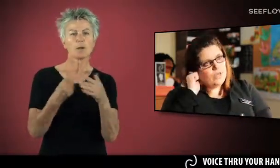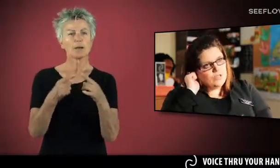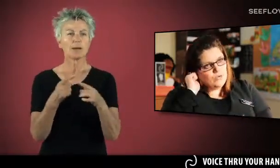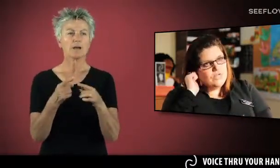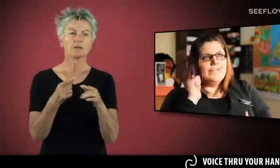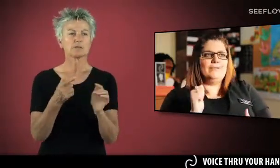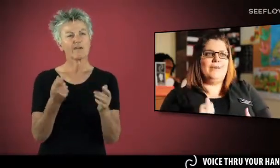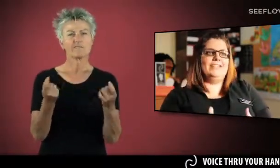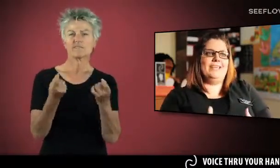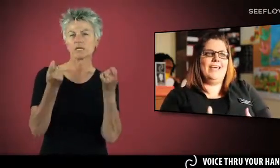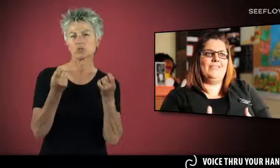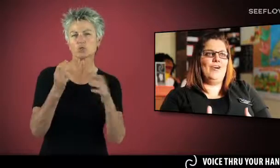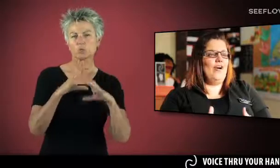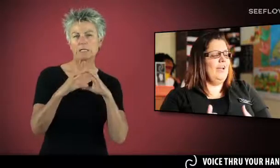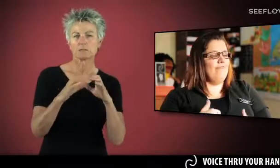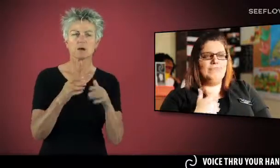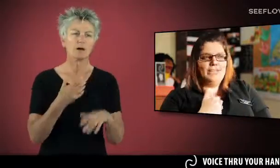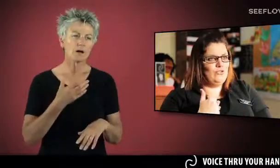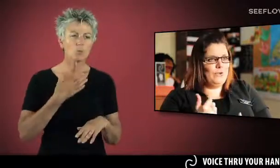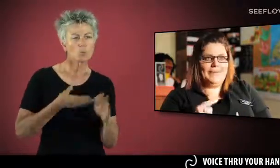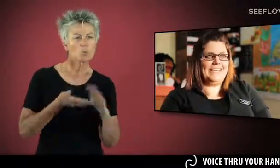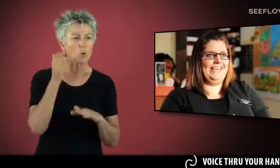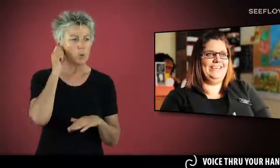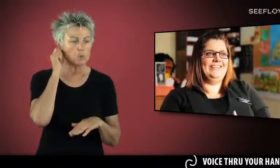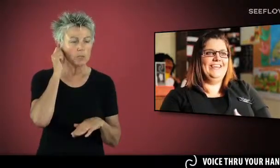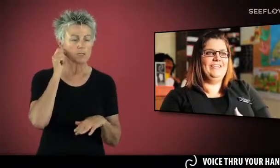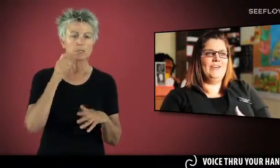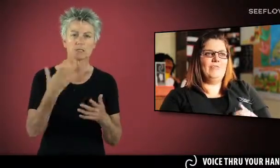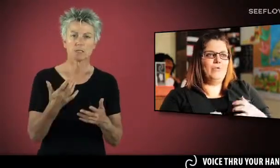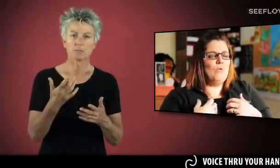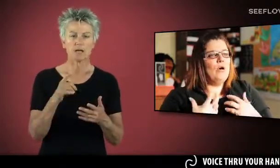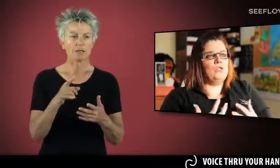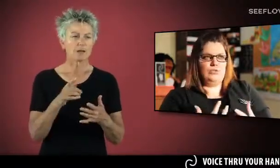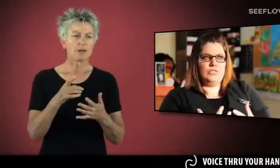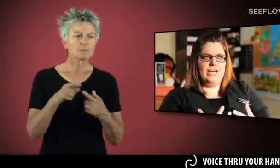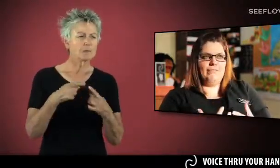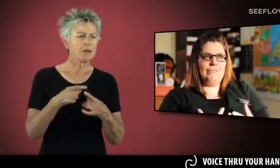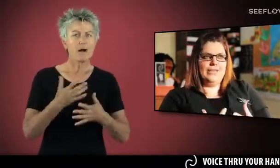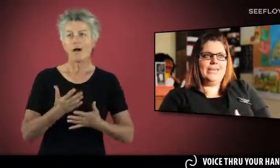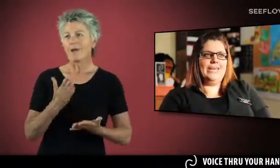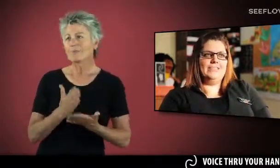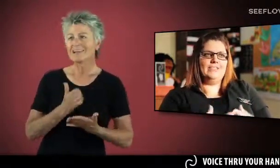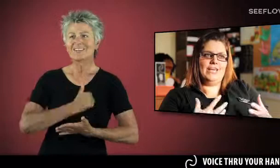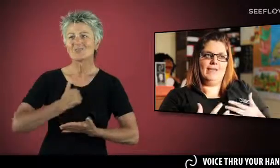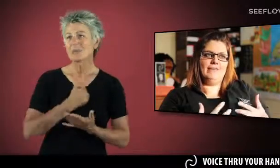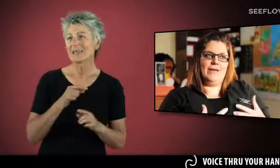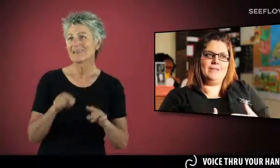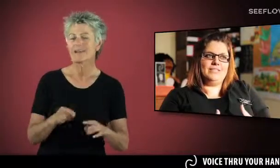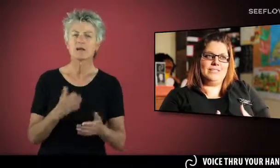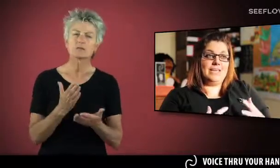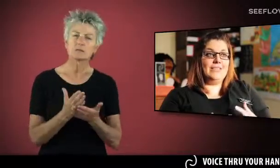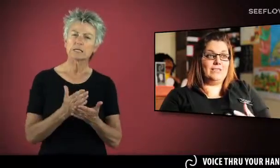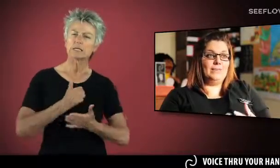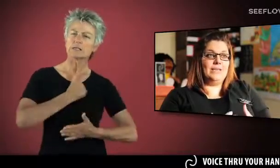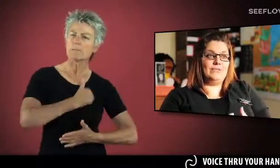say I want to go to the toilet. It's about saying that, oh, I really enjoy being here, you know, that real emotional stuff. And to have